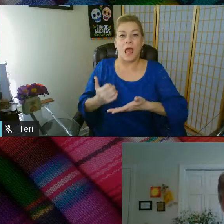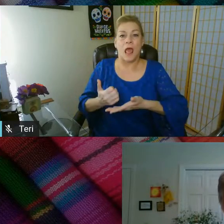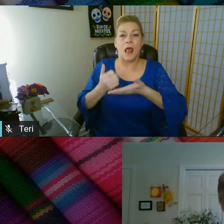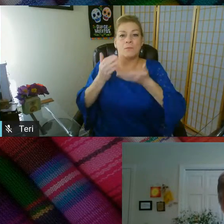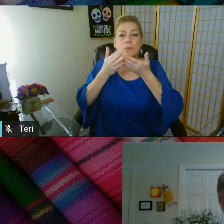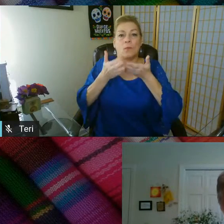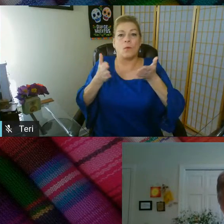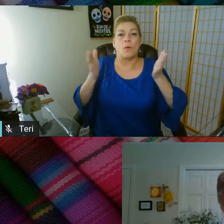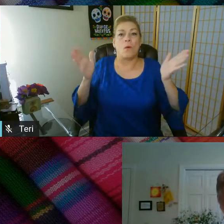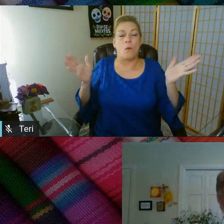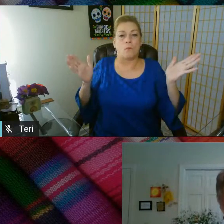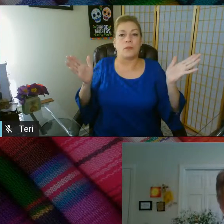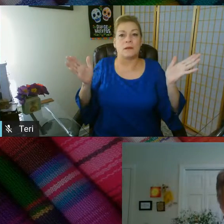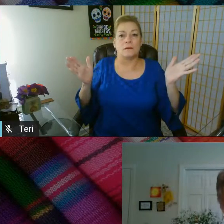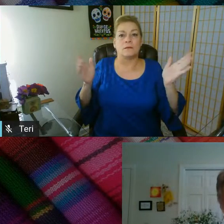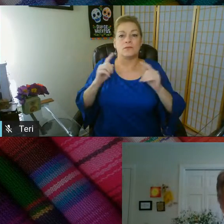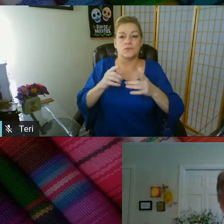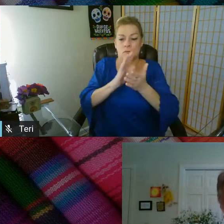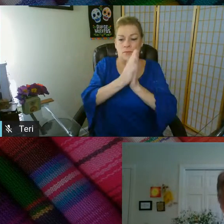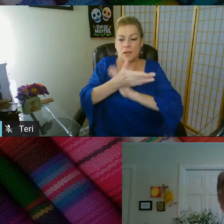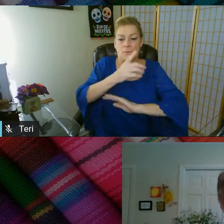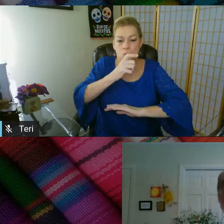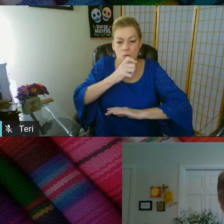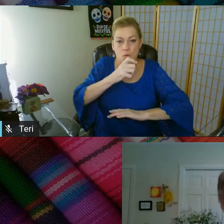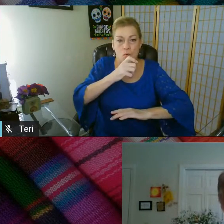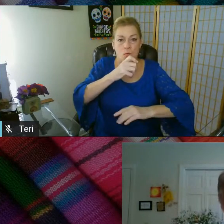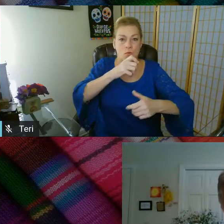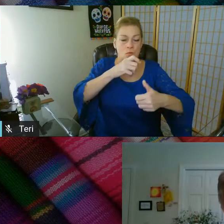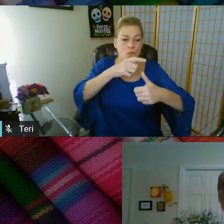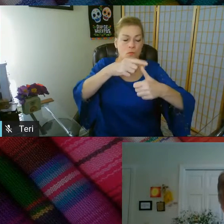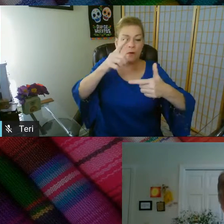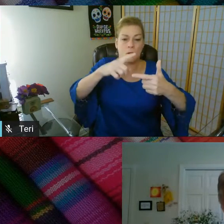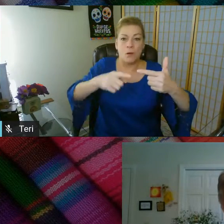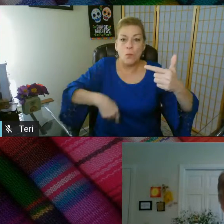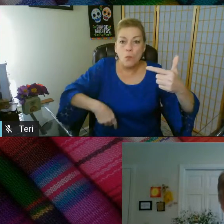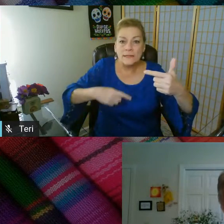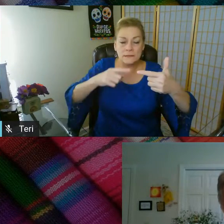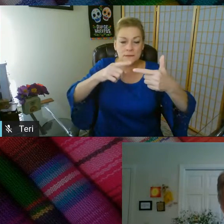be who and what and where we are now.